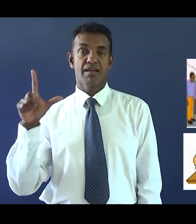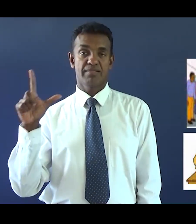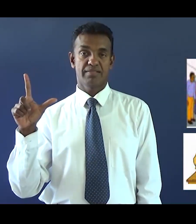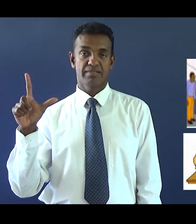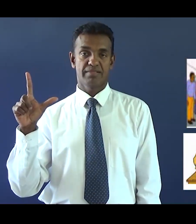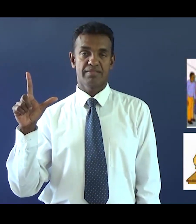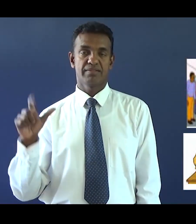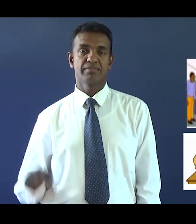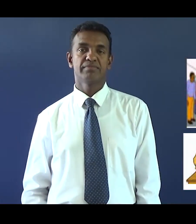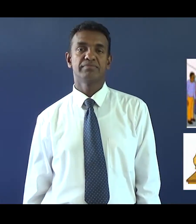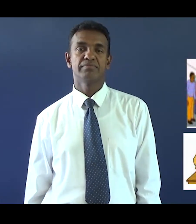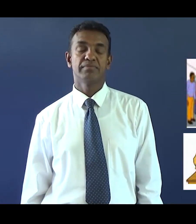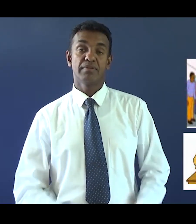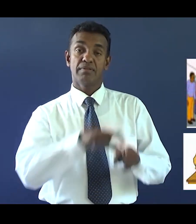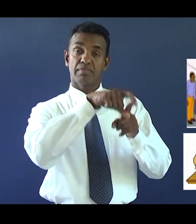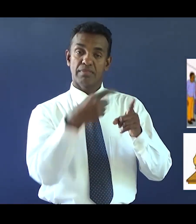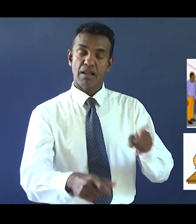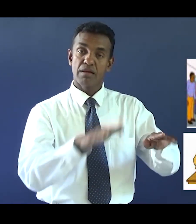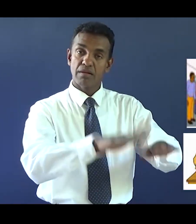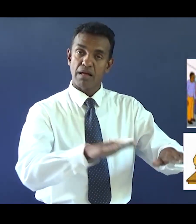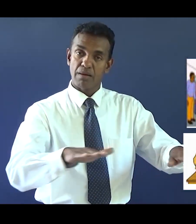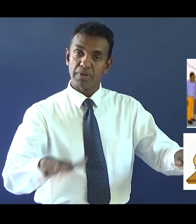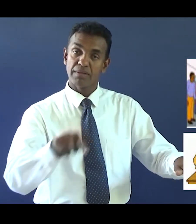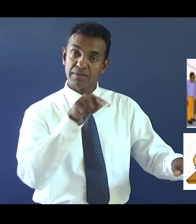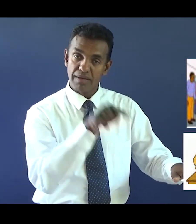Children with disabilities being treated equally.